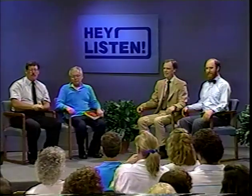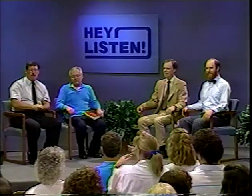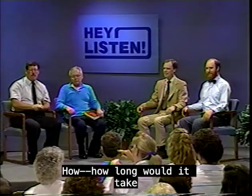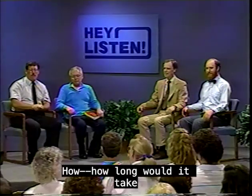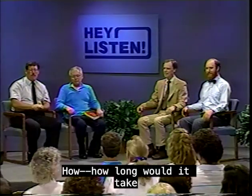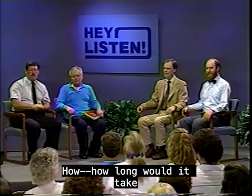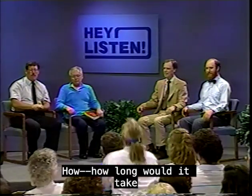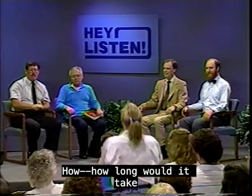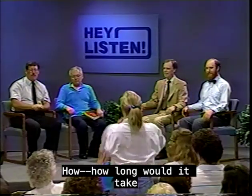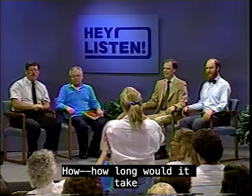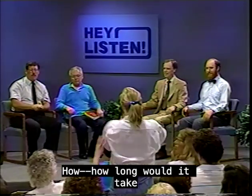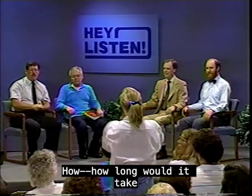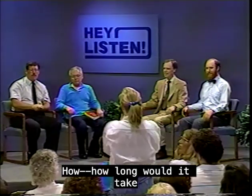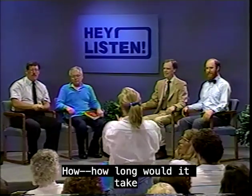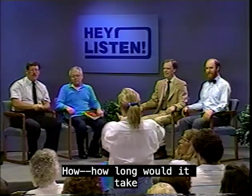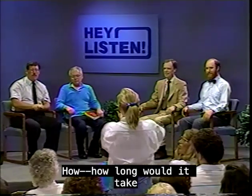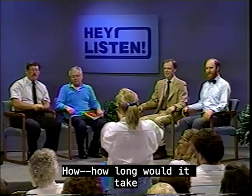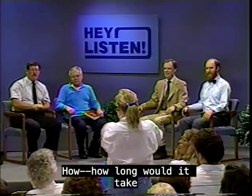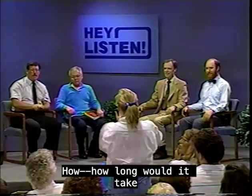How